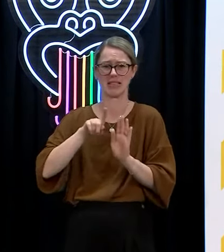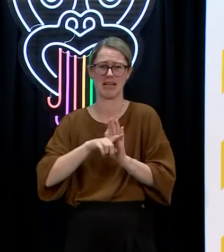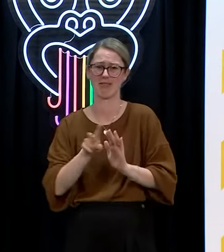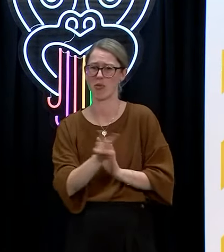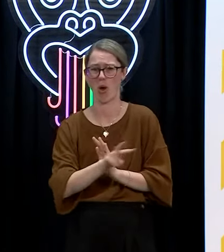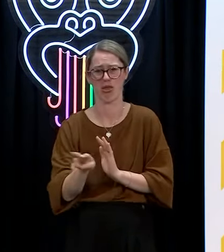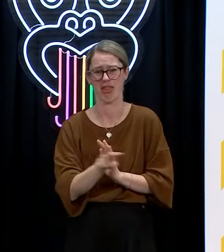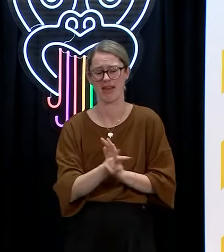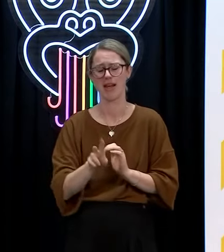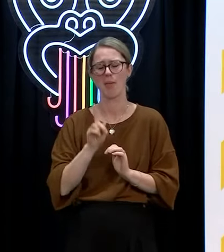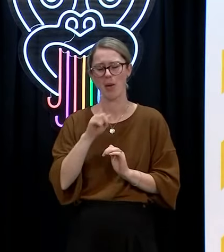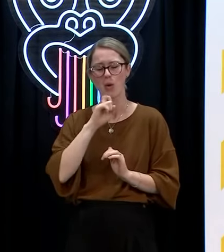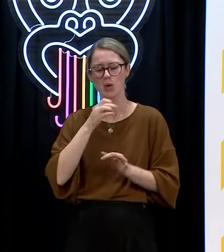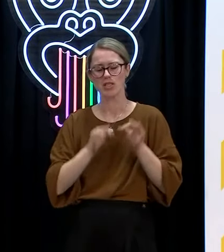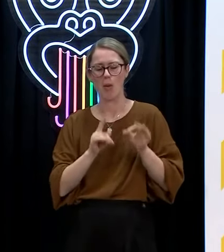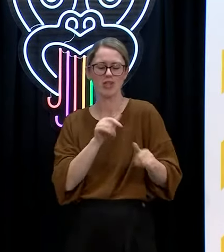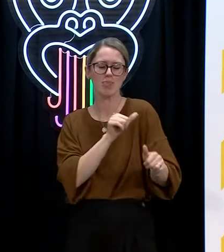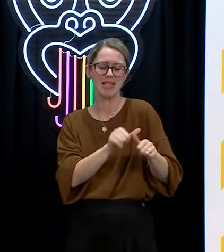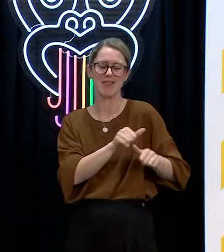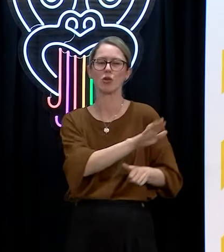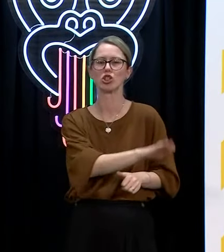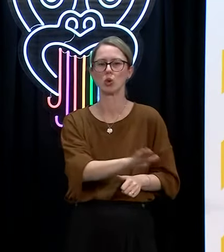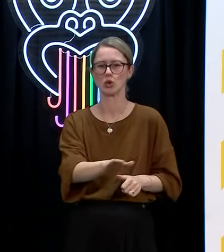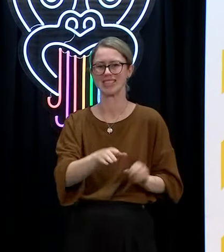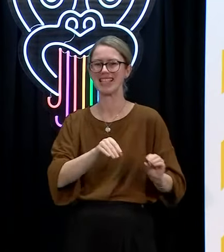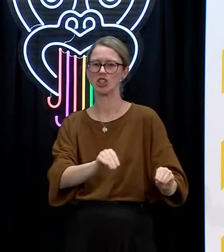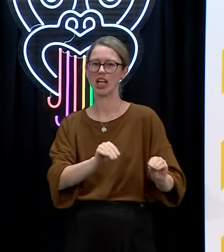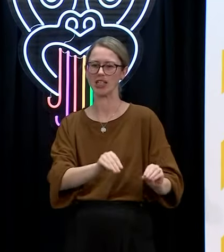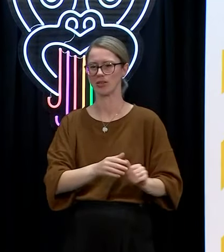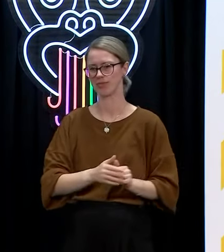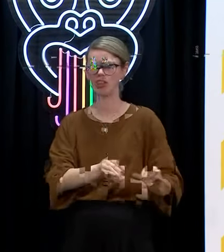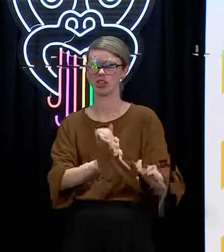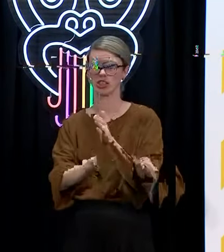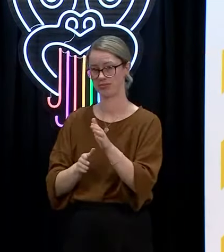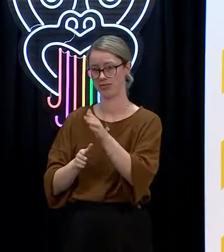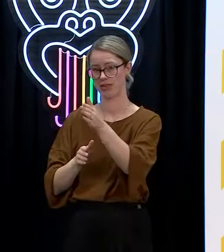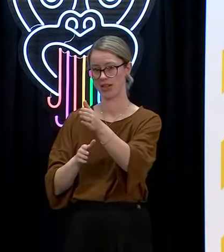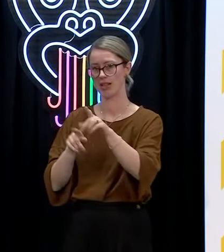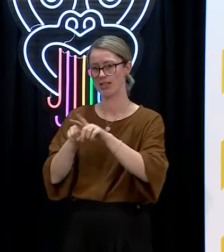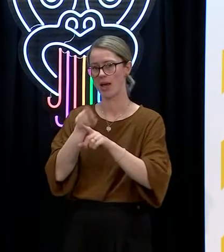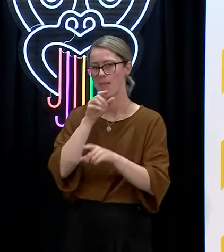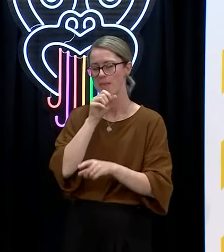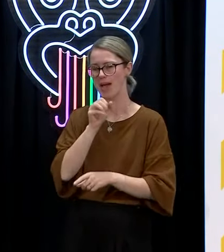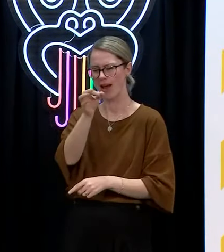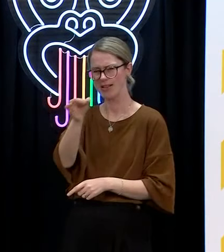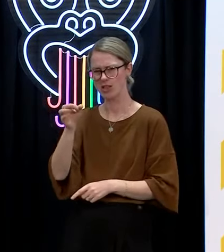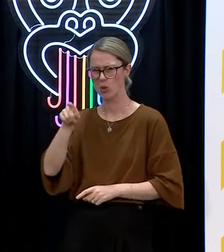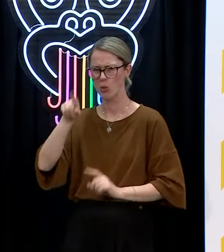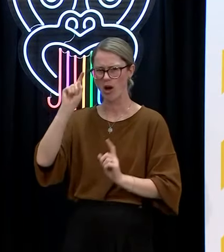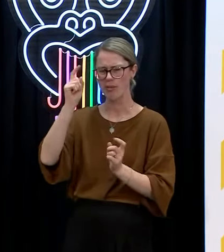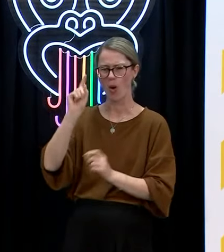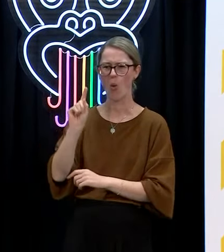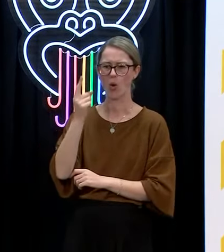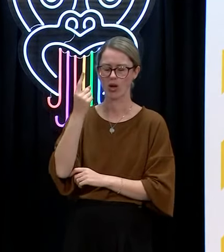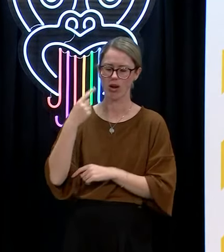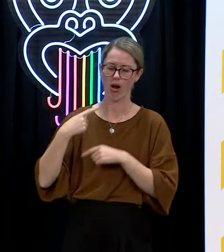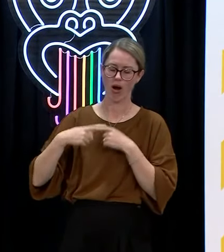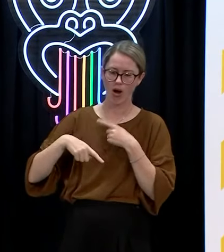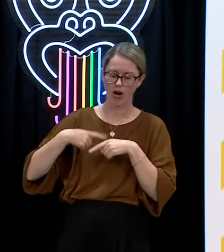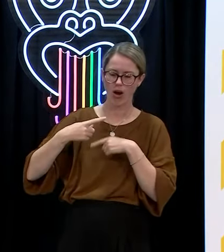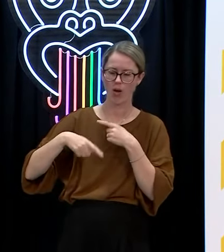best educationally for the kids. Are you concerned that, particularly in Auckland, the